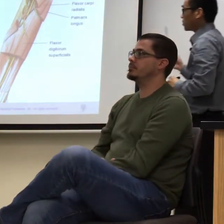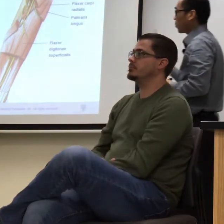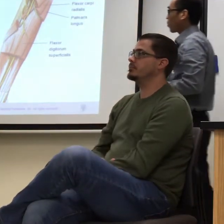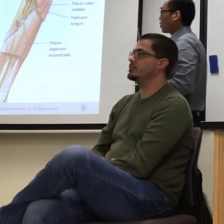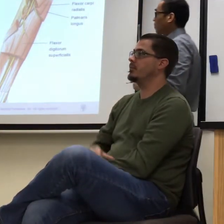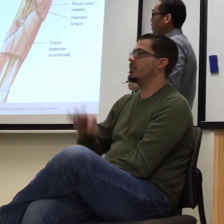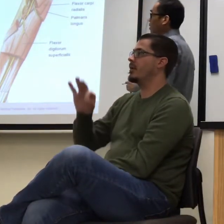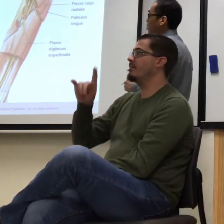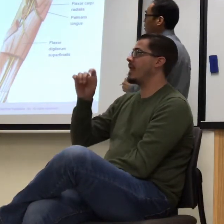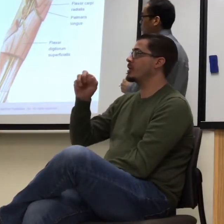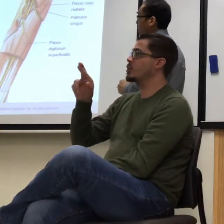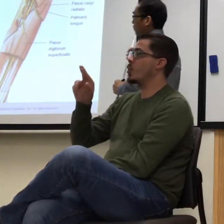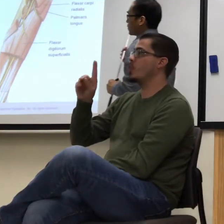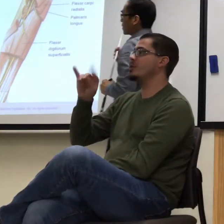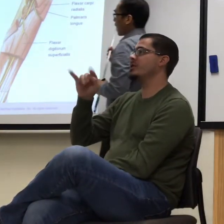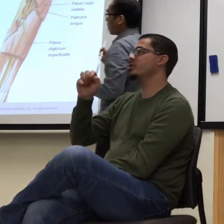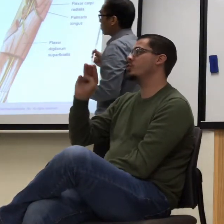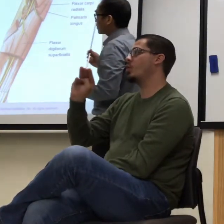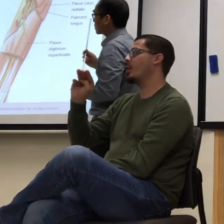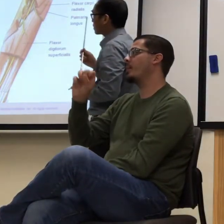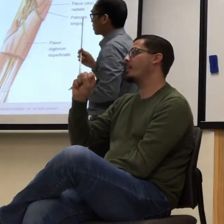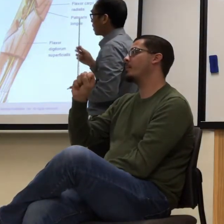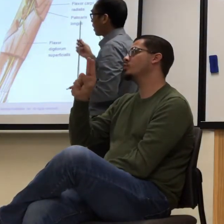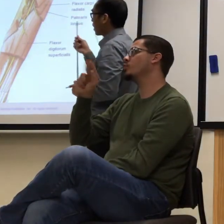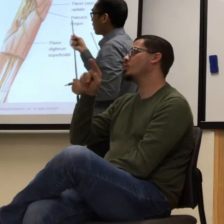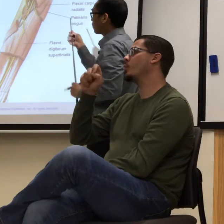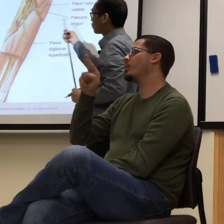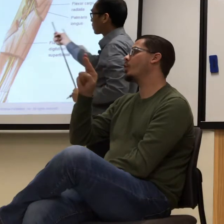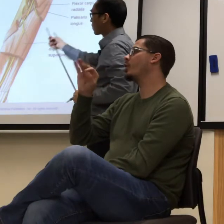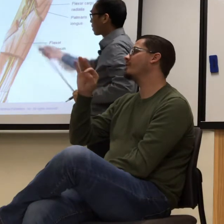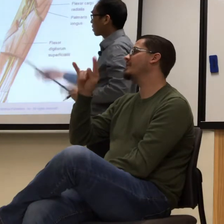flexor digitorum superficialis.